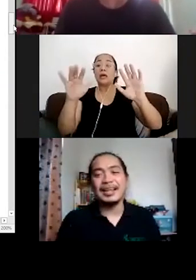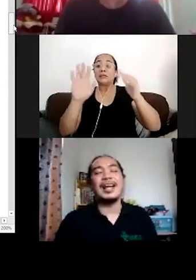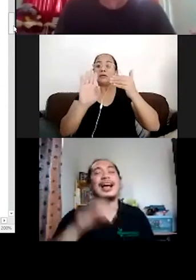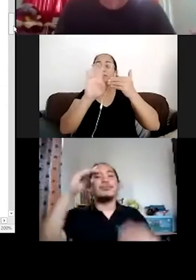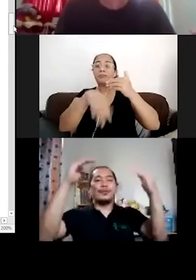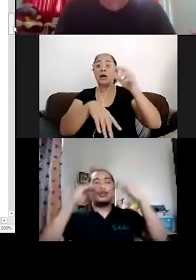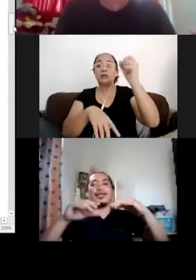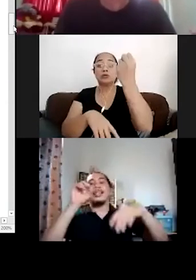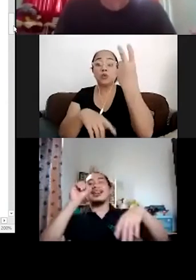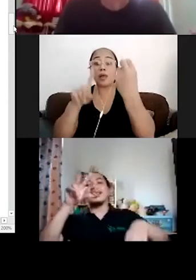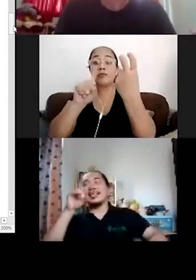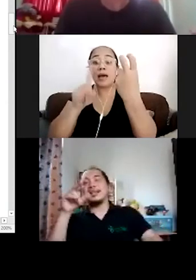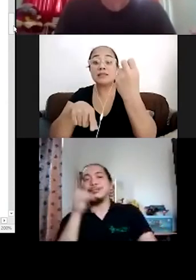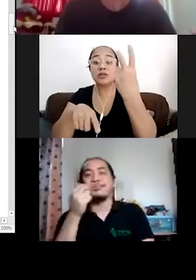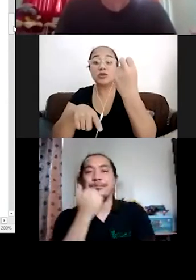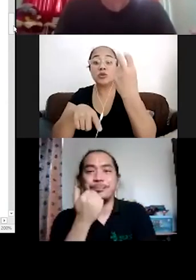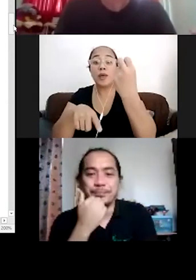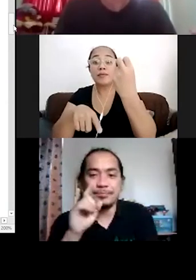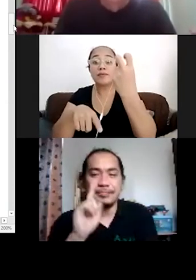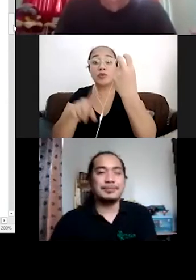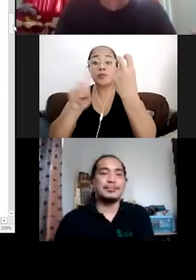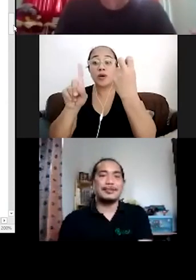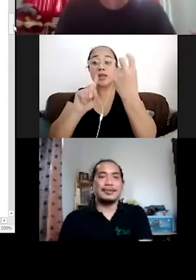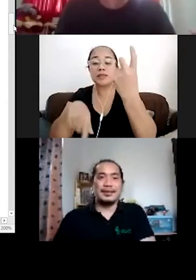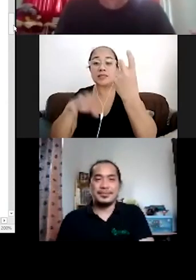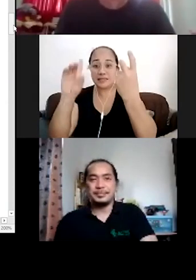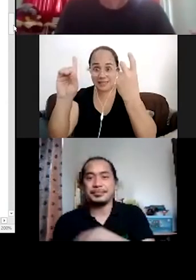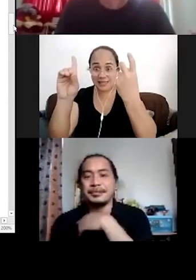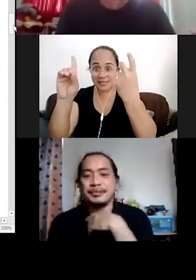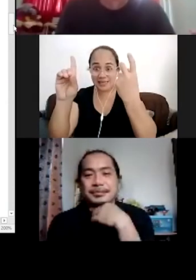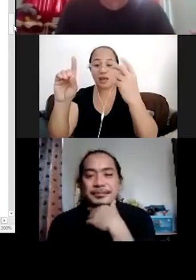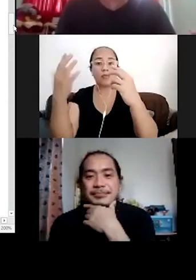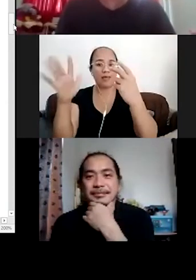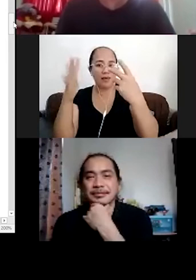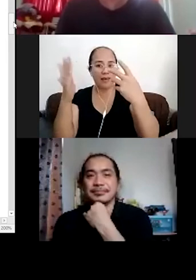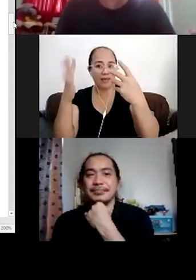answer to 12 is D, none of the above.